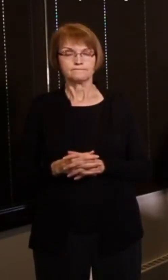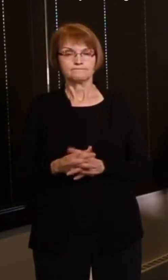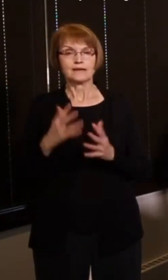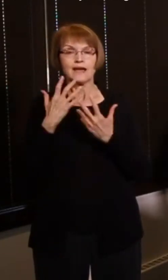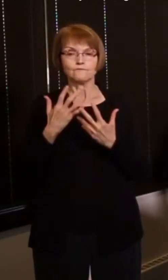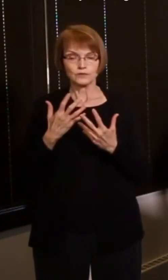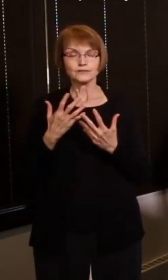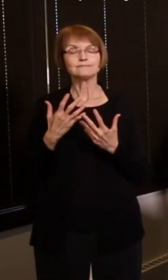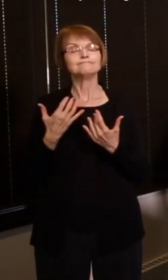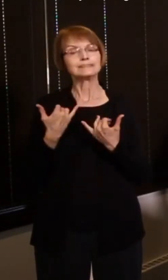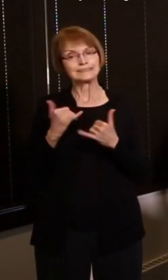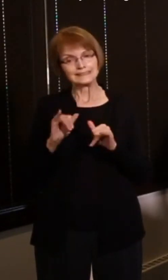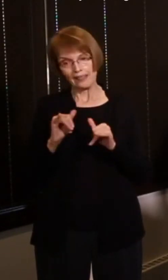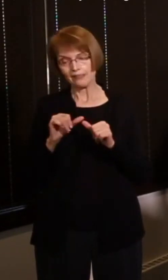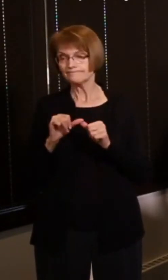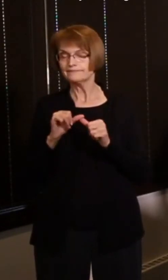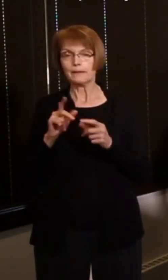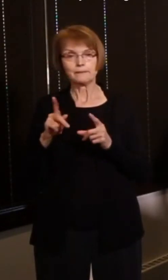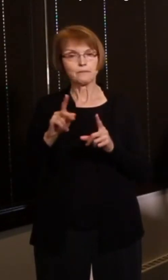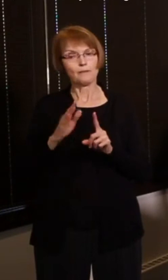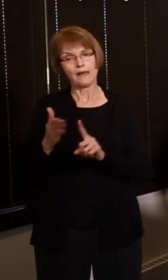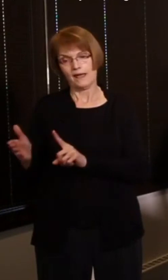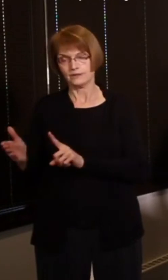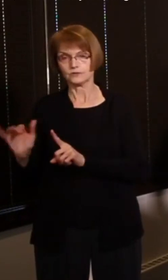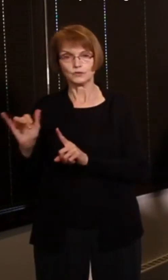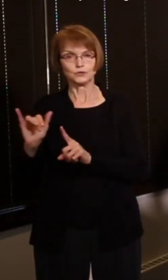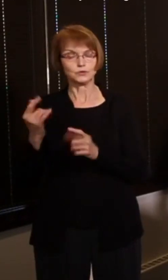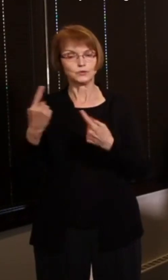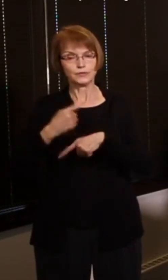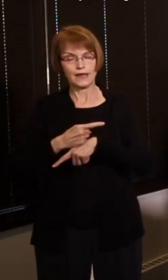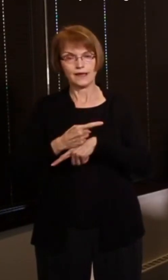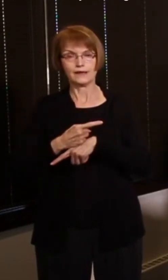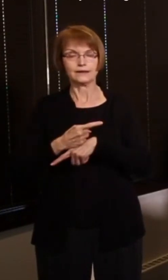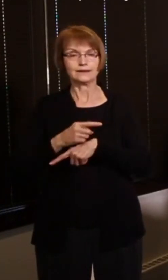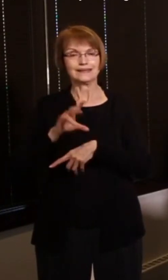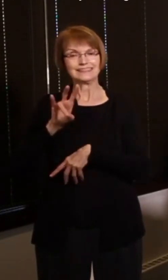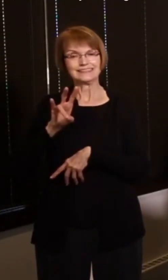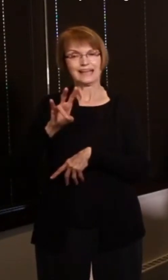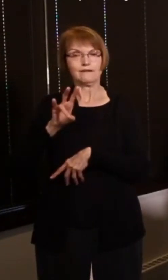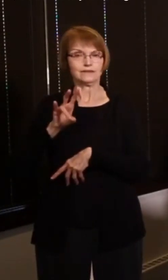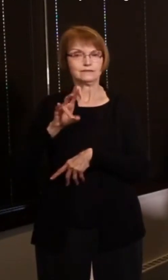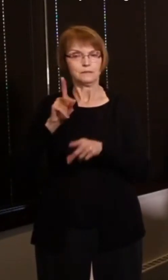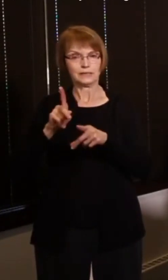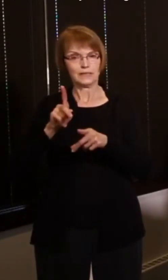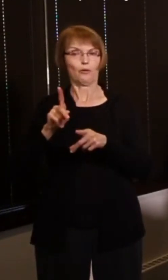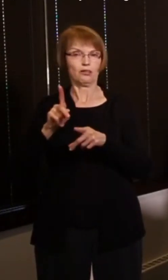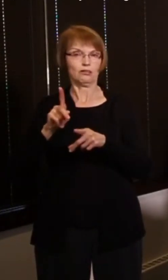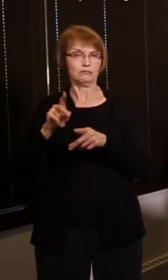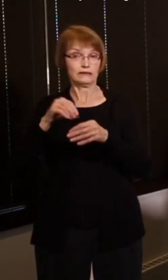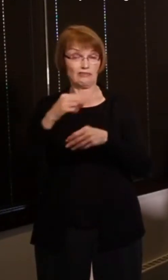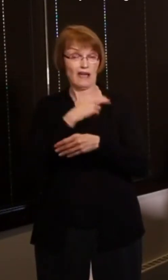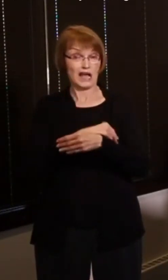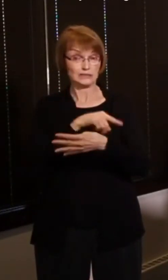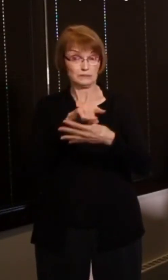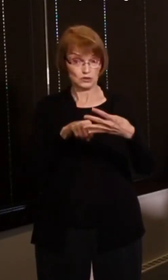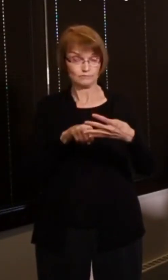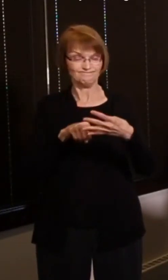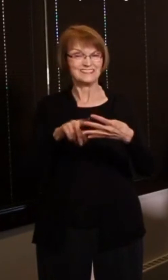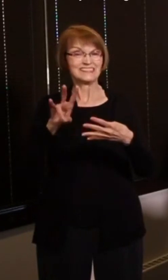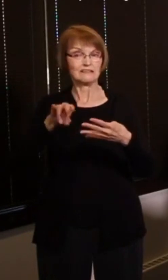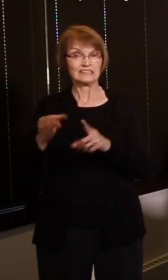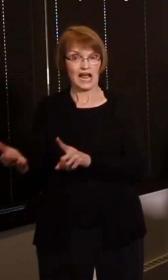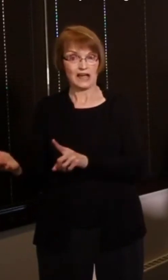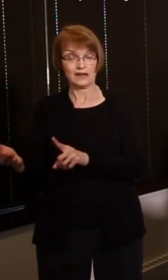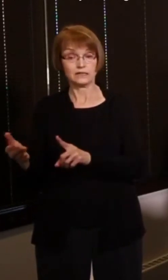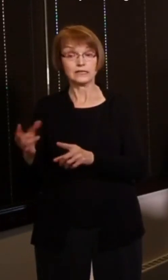Unfortunately, we still have people passing away from COVID as well. So today we're reporting 7 COVID deaths in our task force hospitals, and that brings our